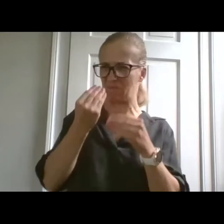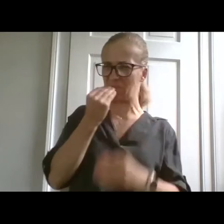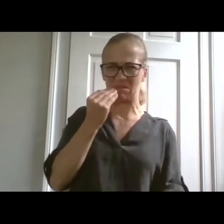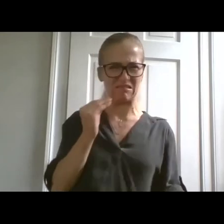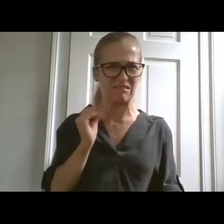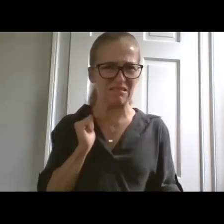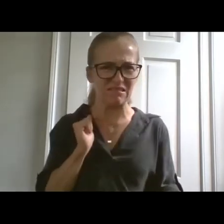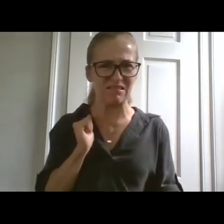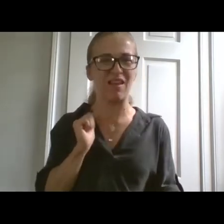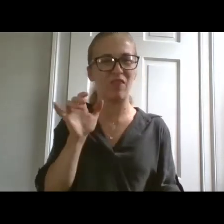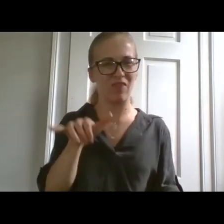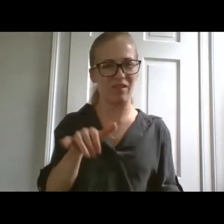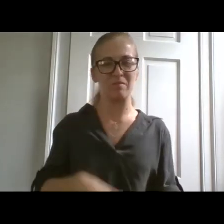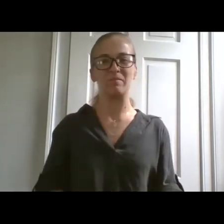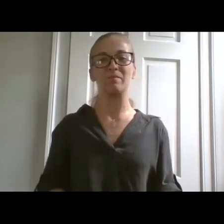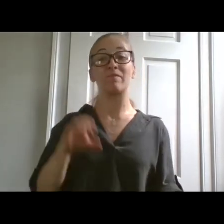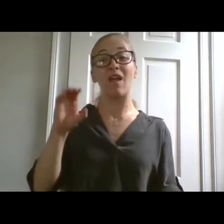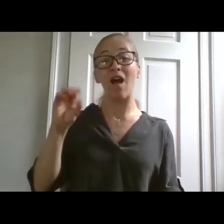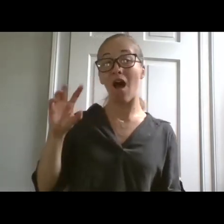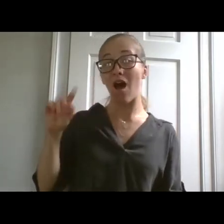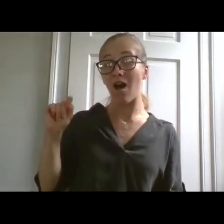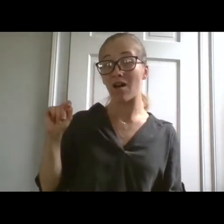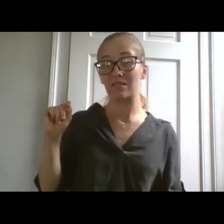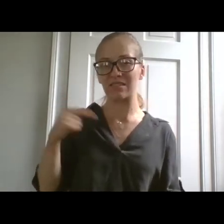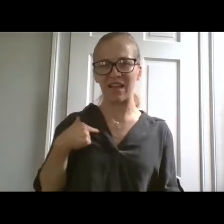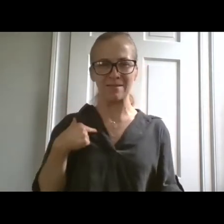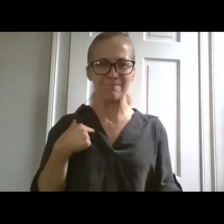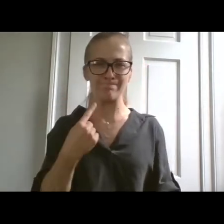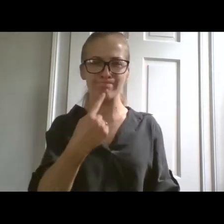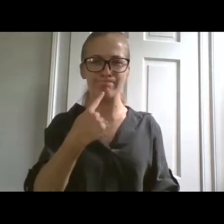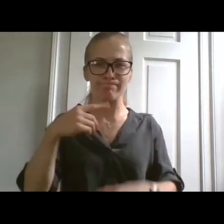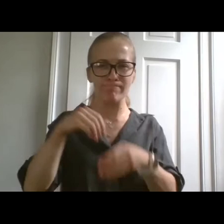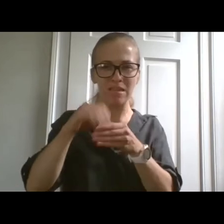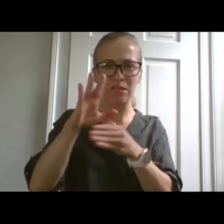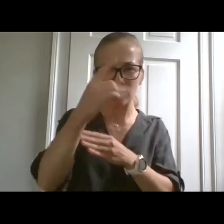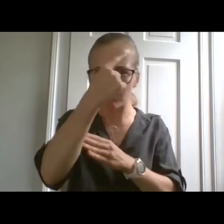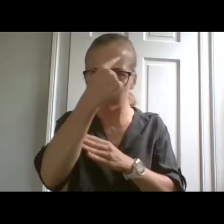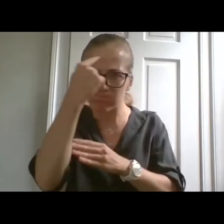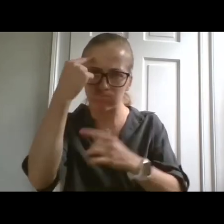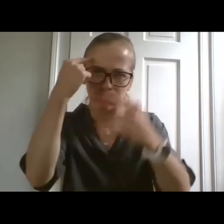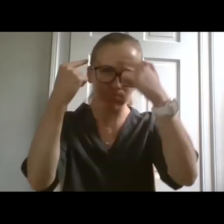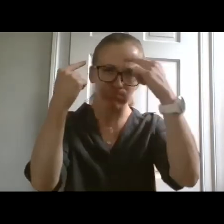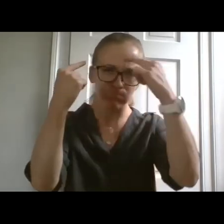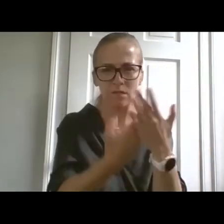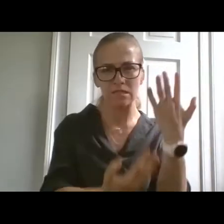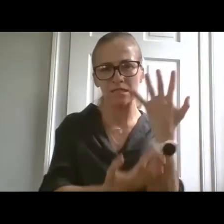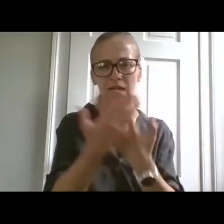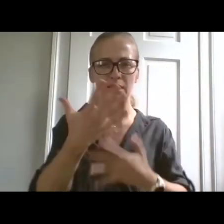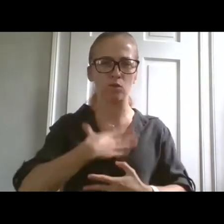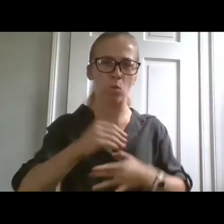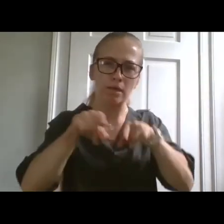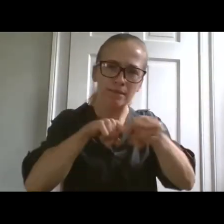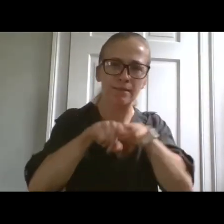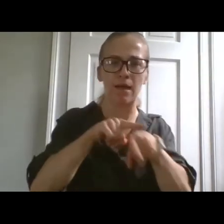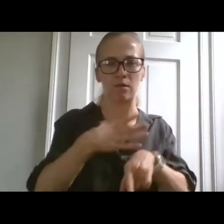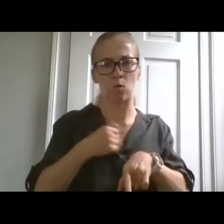mouth. Mrs. Ott has disapproval written into the lines in her forehead, her hands, her white socks, her white